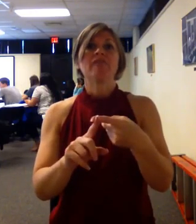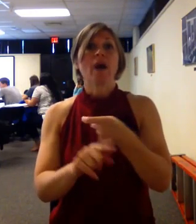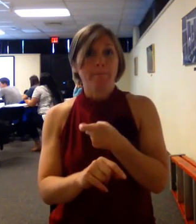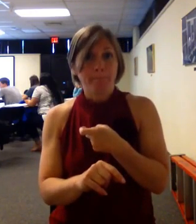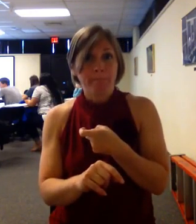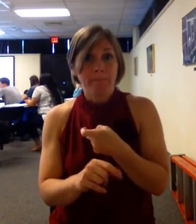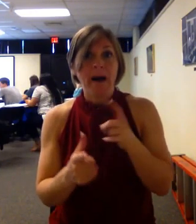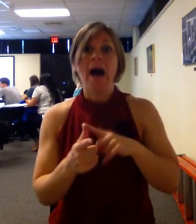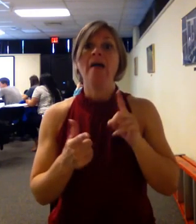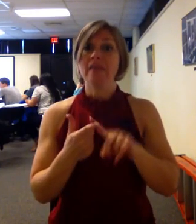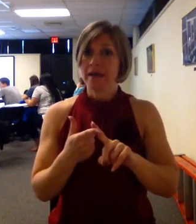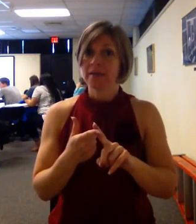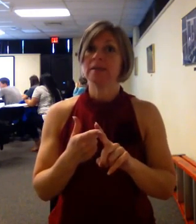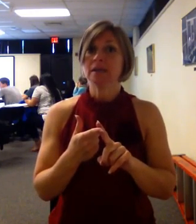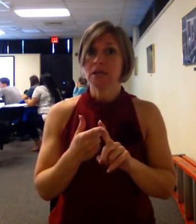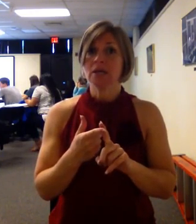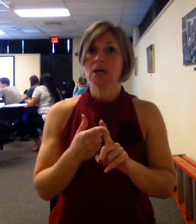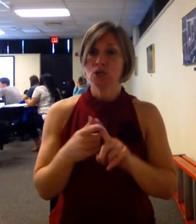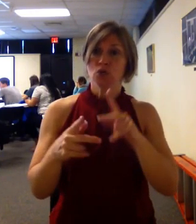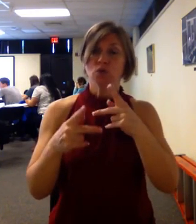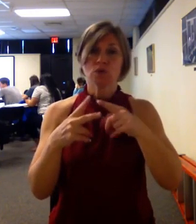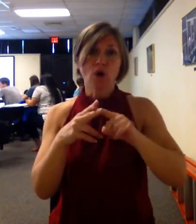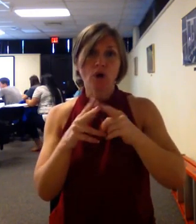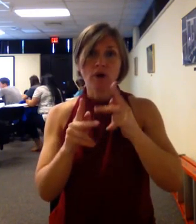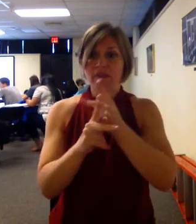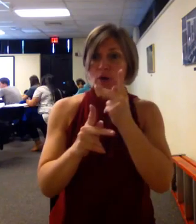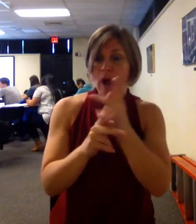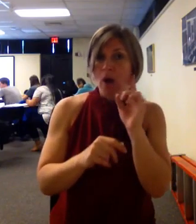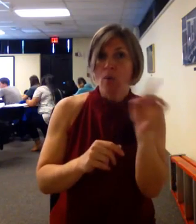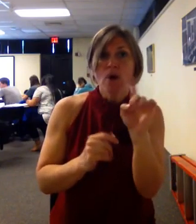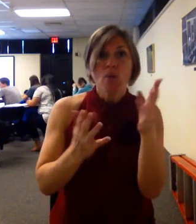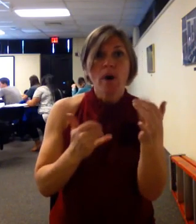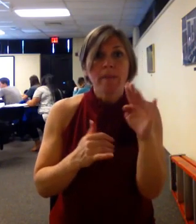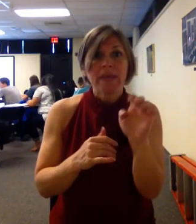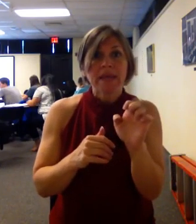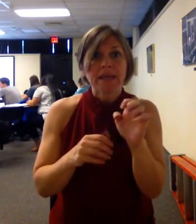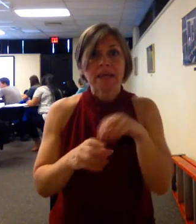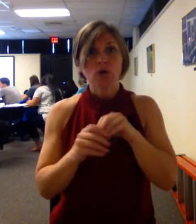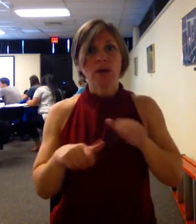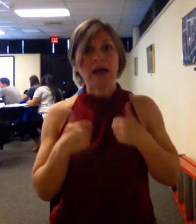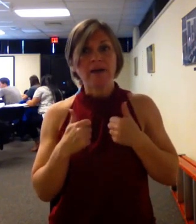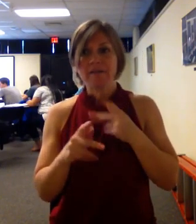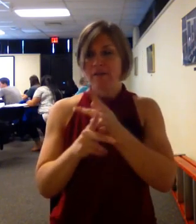start dissecting out where you want to be and what return you want, it makes a little bit more sense.